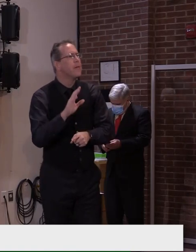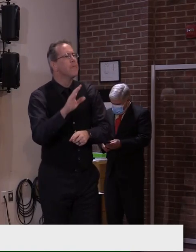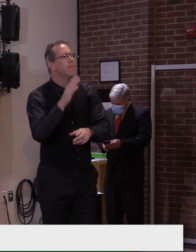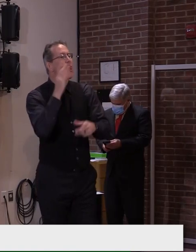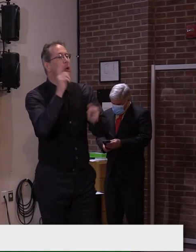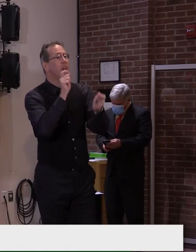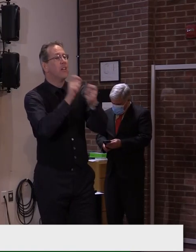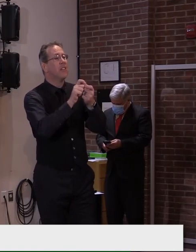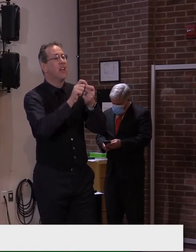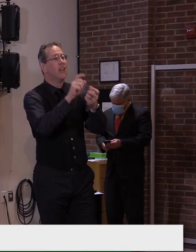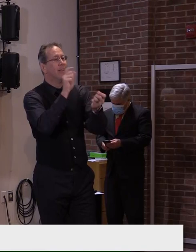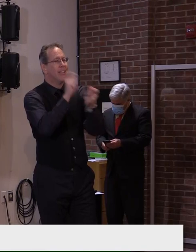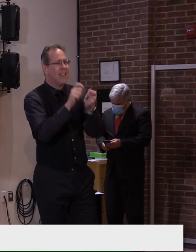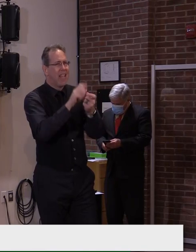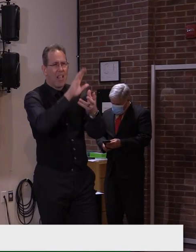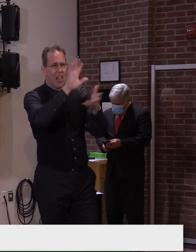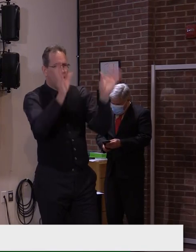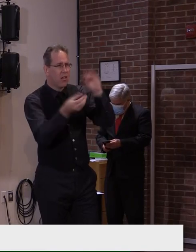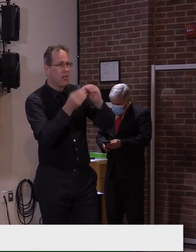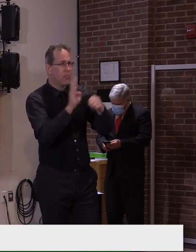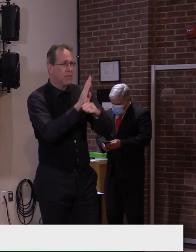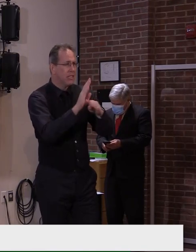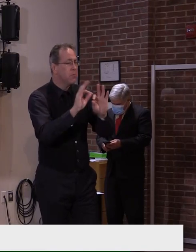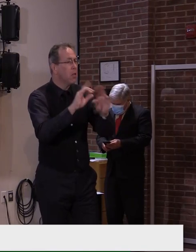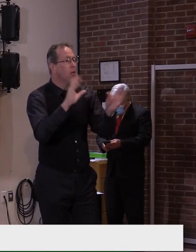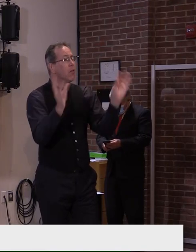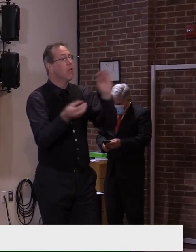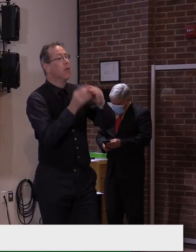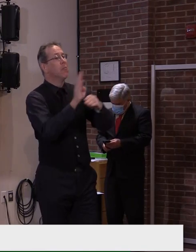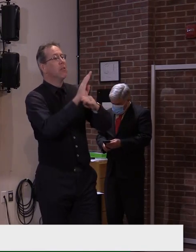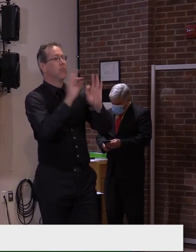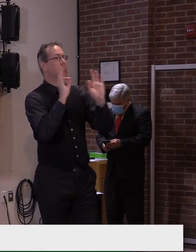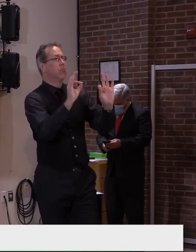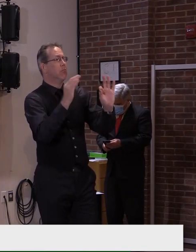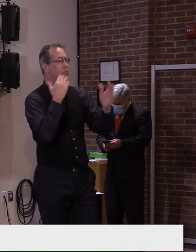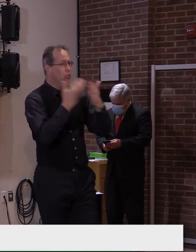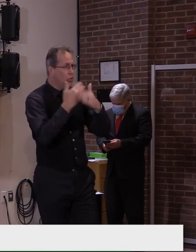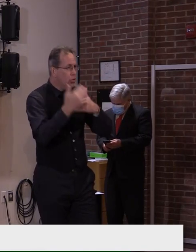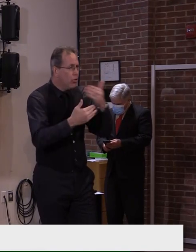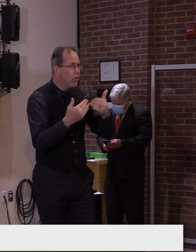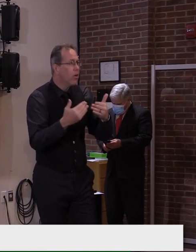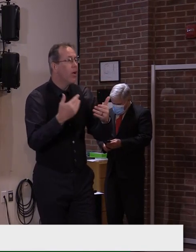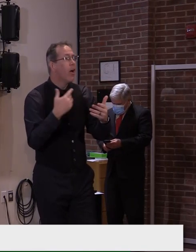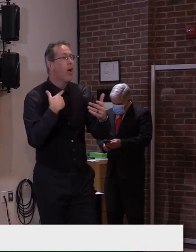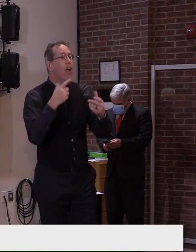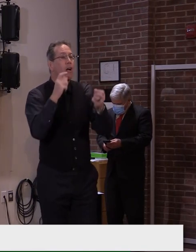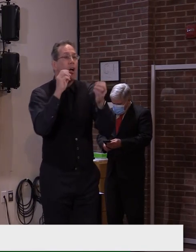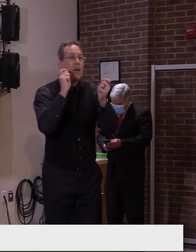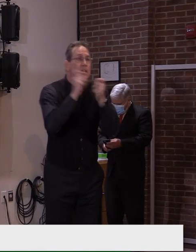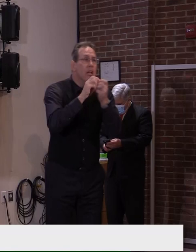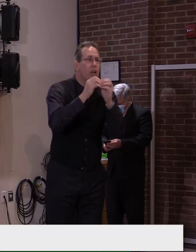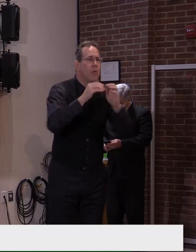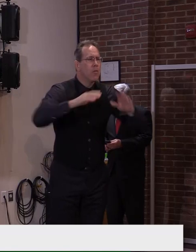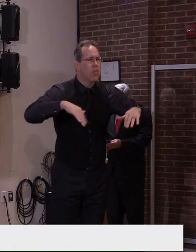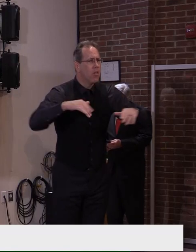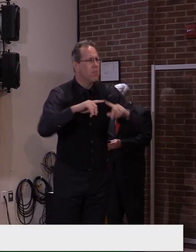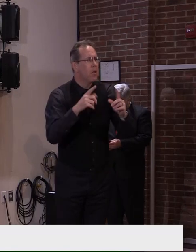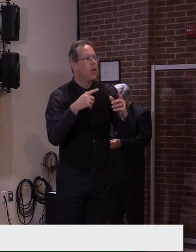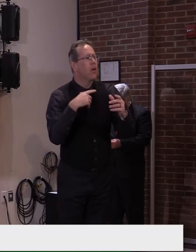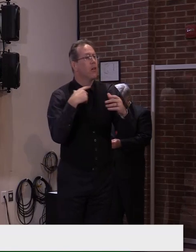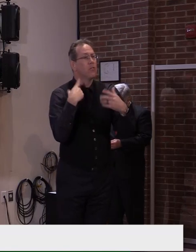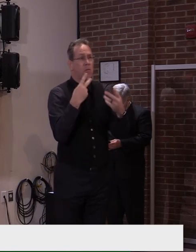just said. You know, I can't give you the exact figures, but we are seeing a really nice rebound for